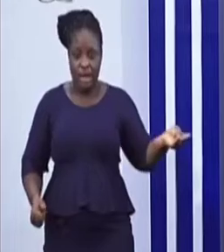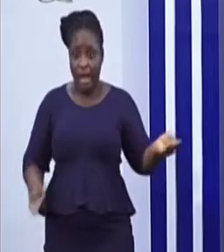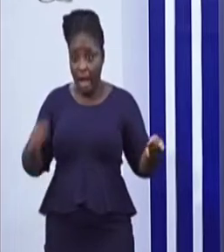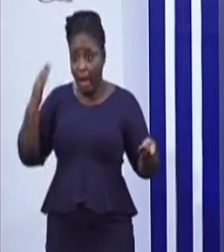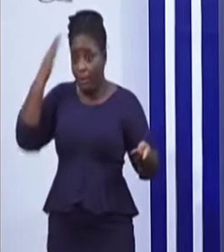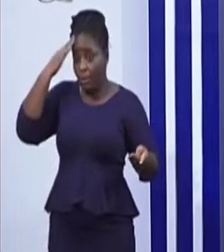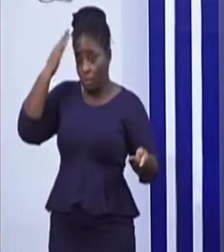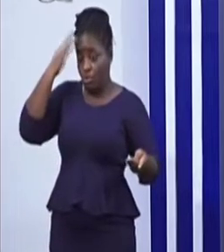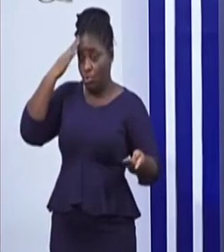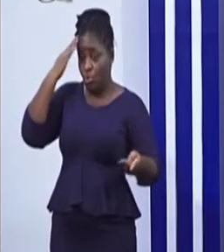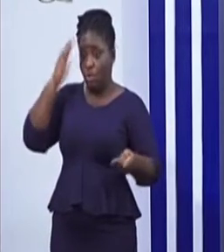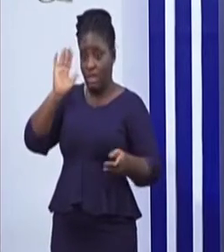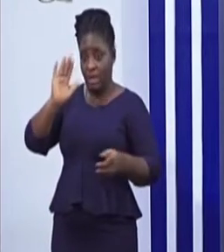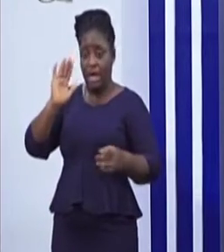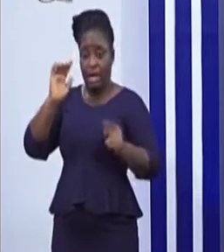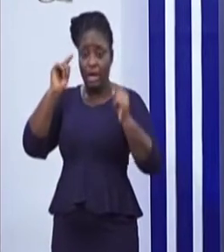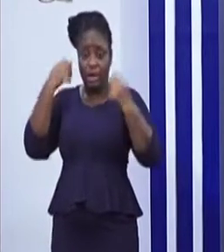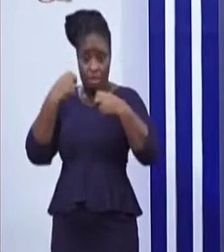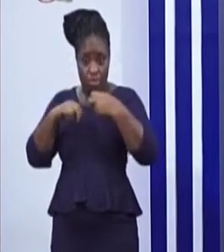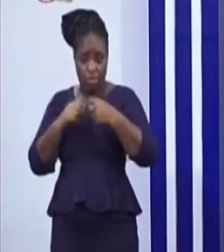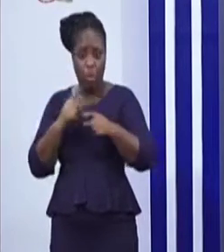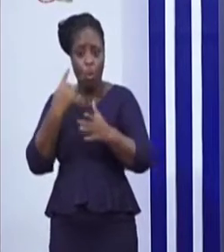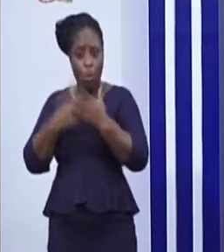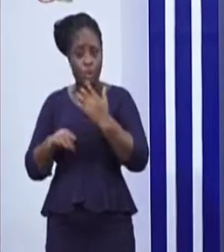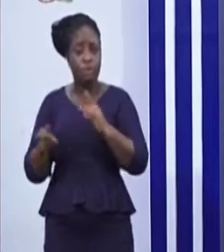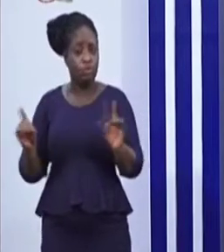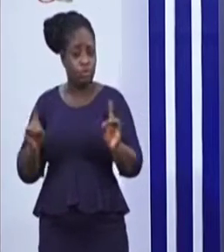their concerns. So what we do is that